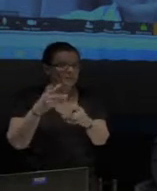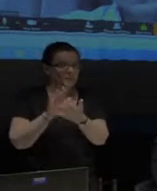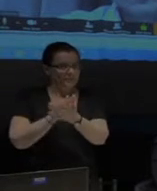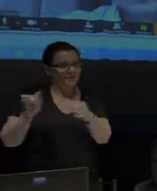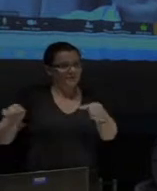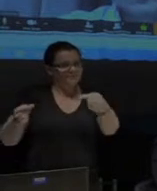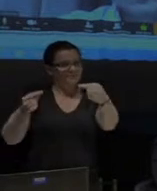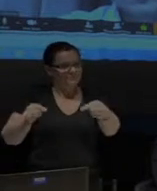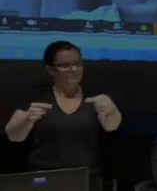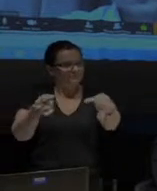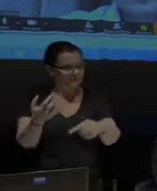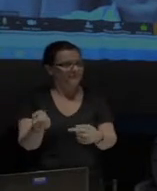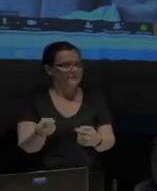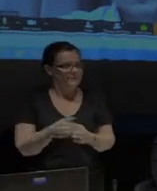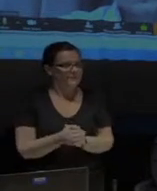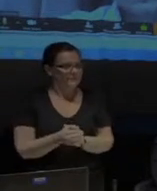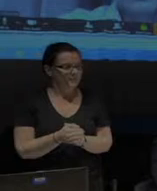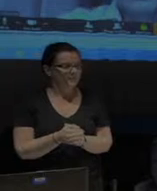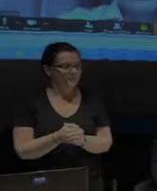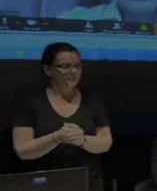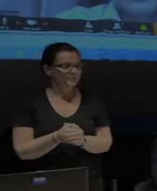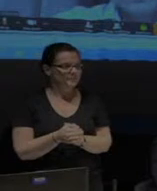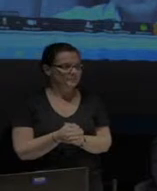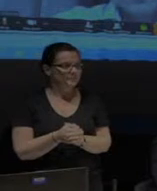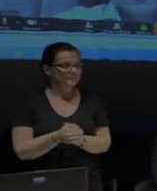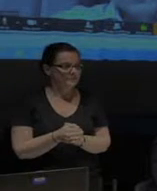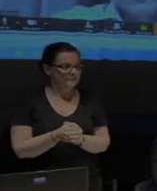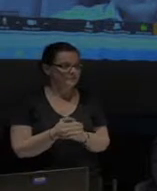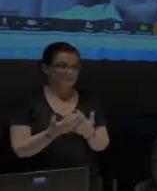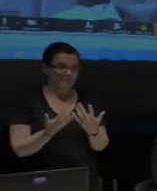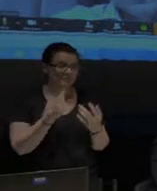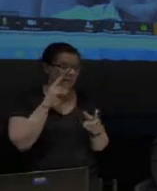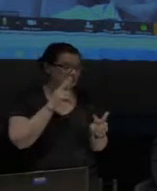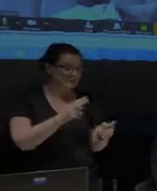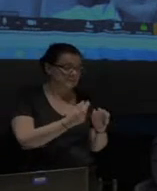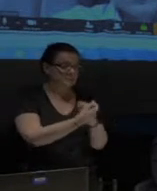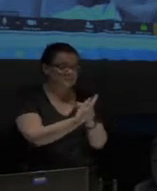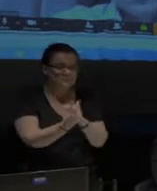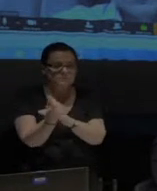tensions, and they surface in all sorts of ways,